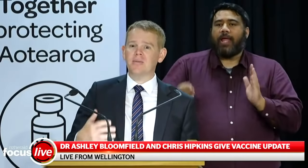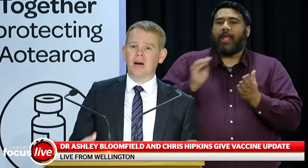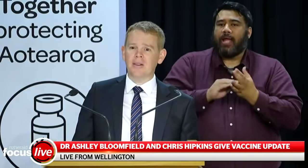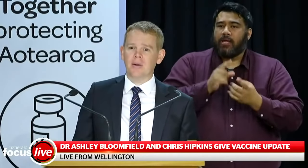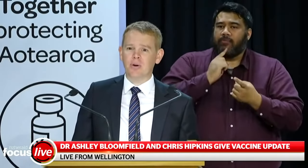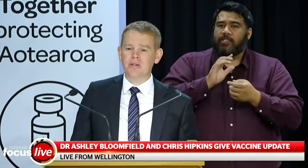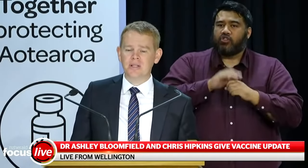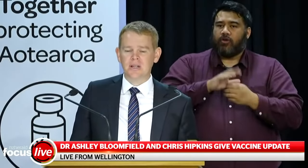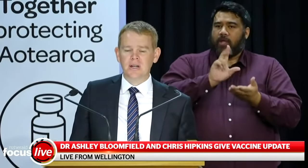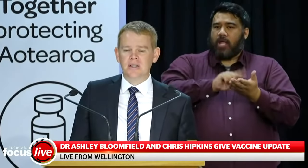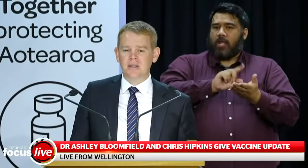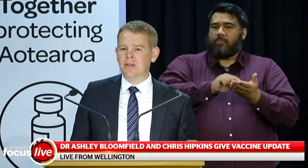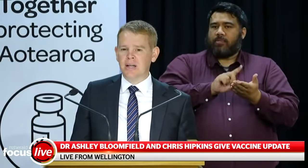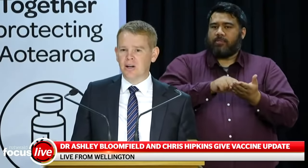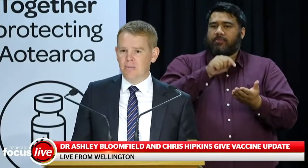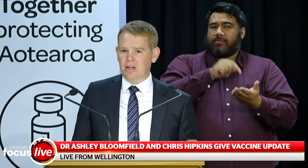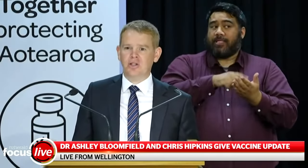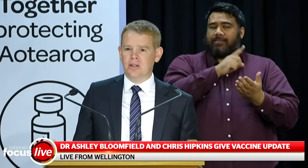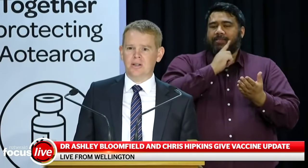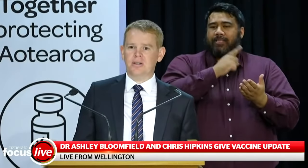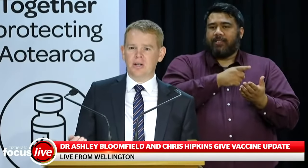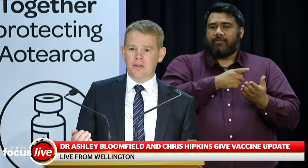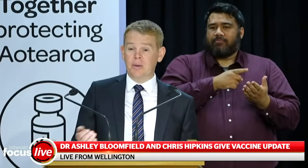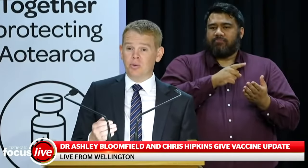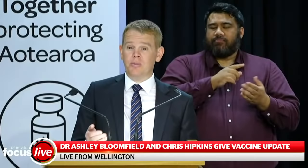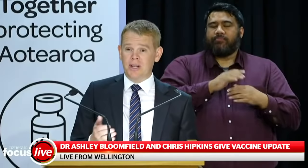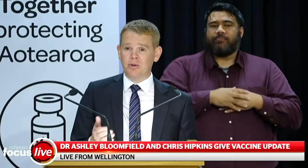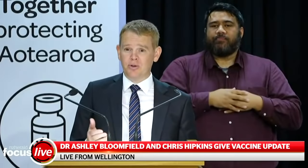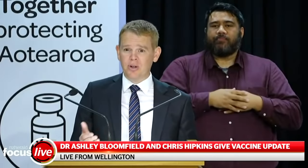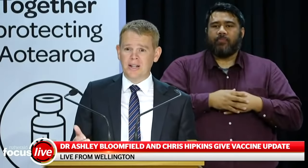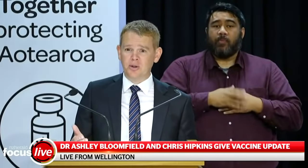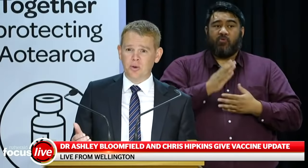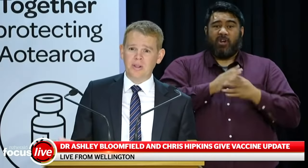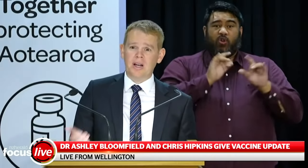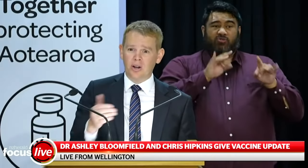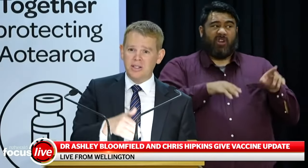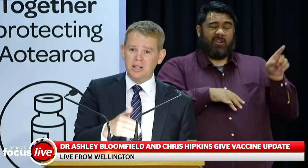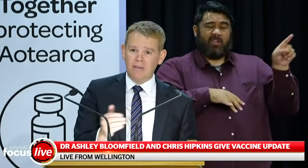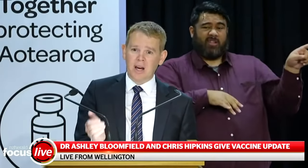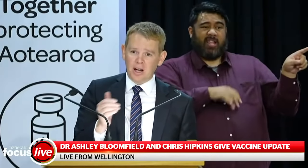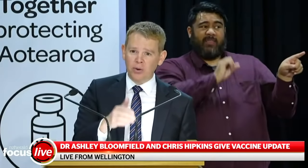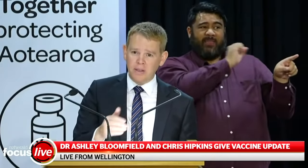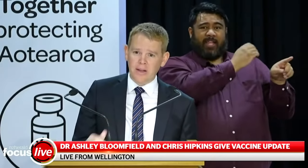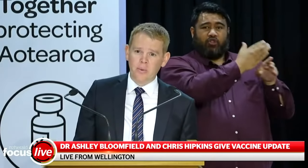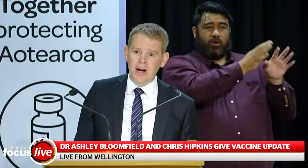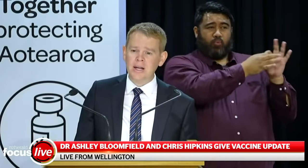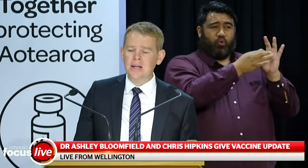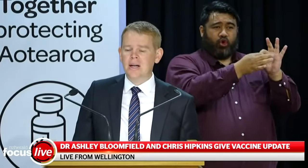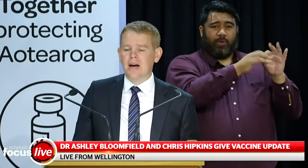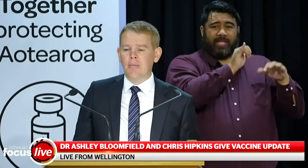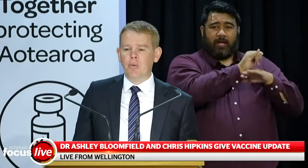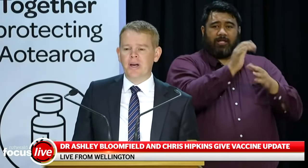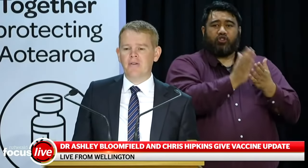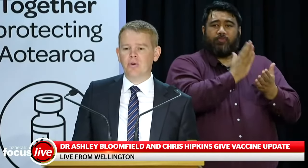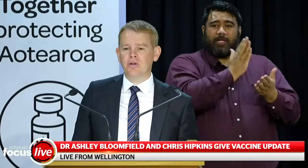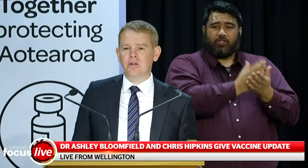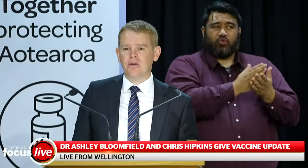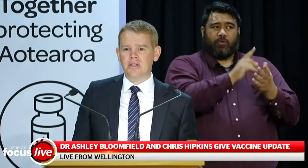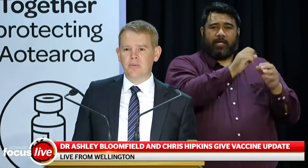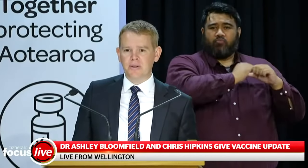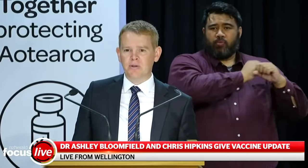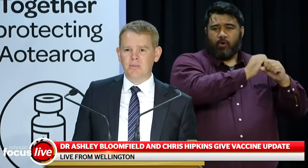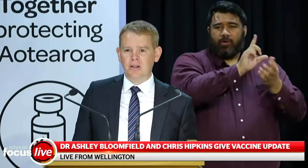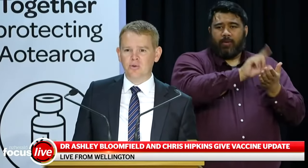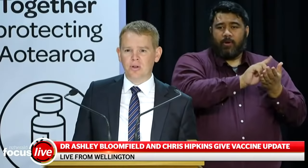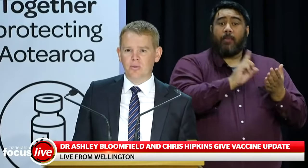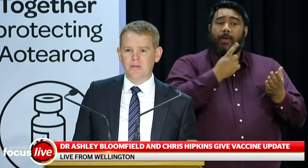into that process. Similarly, I imagine that that's ultimately up to Australia to work with the airlines to have that going the other way. But we have worked